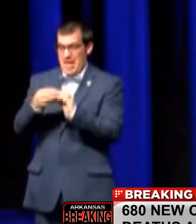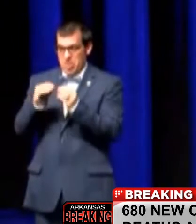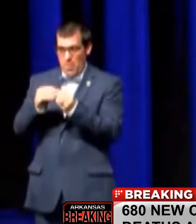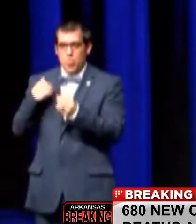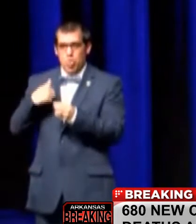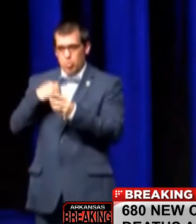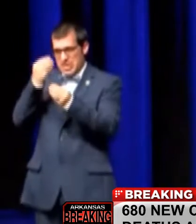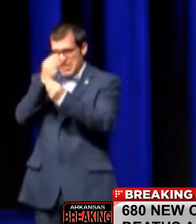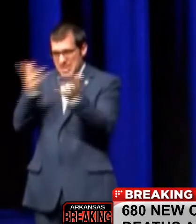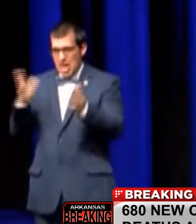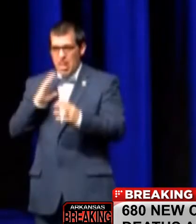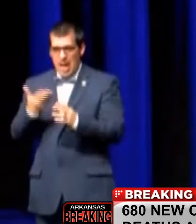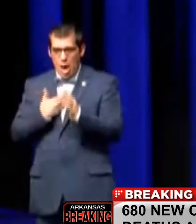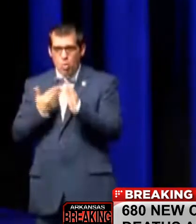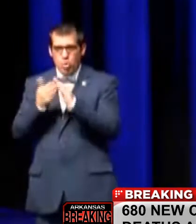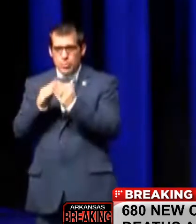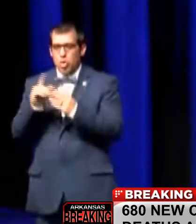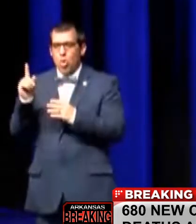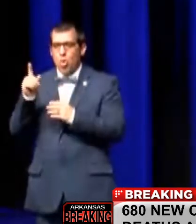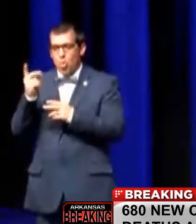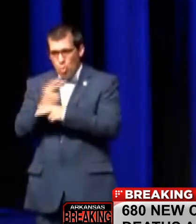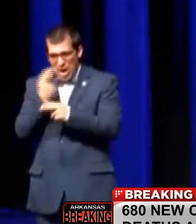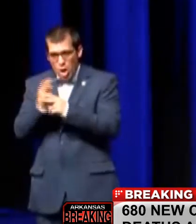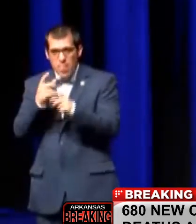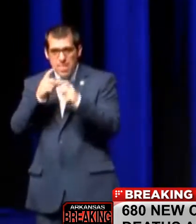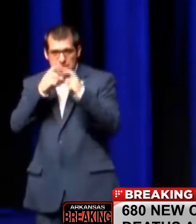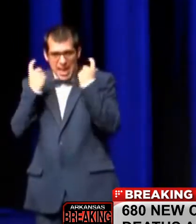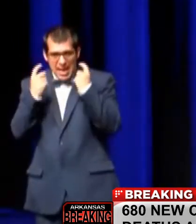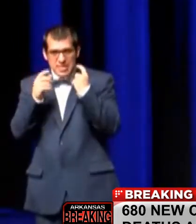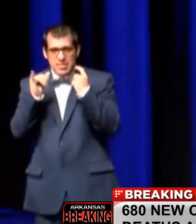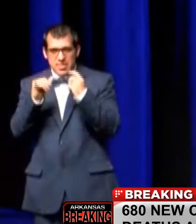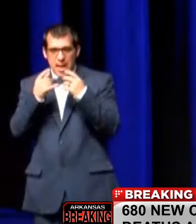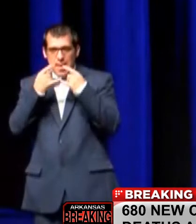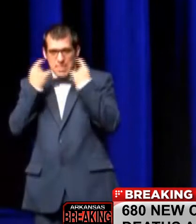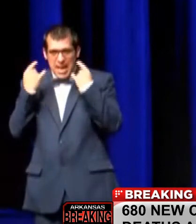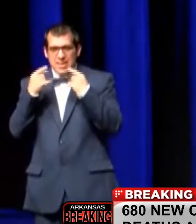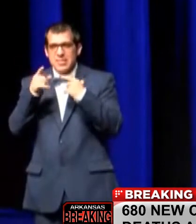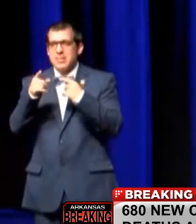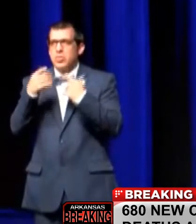our community, wear the mask. This is our greatest